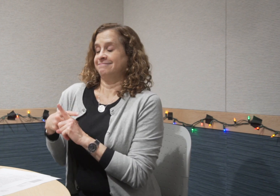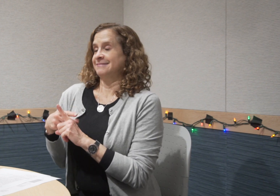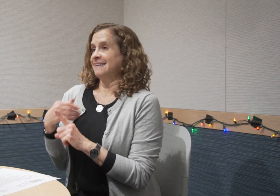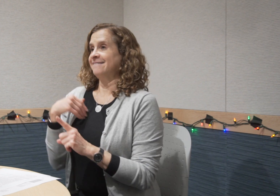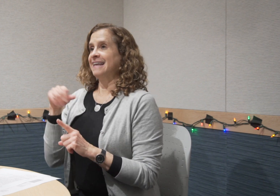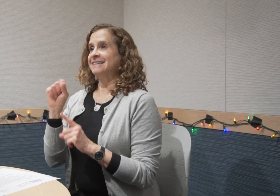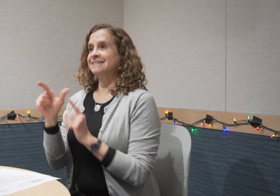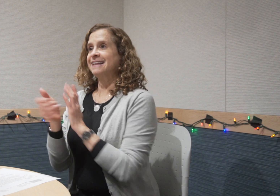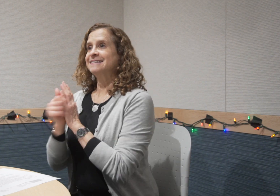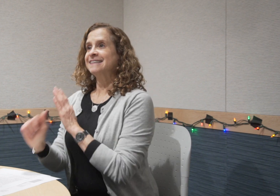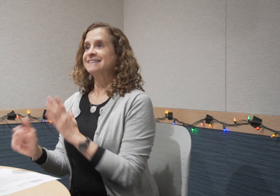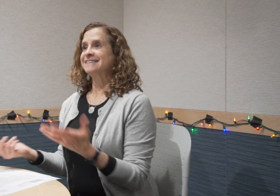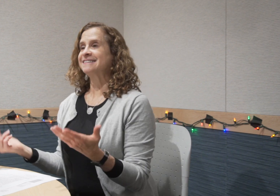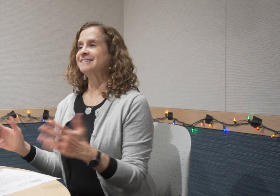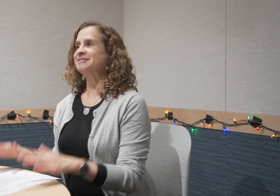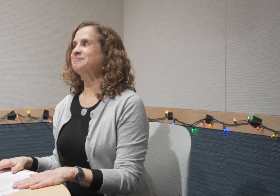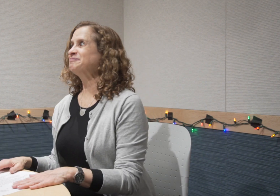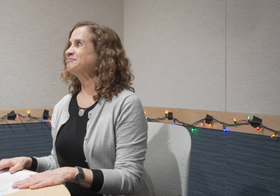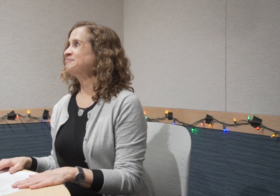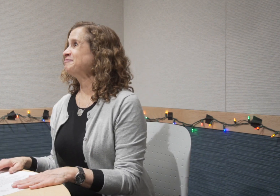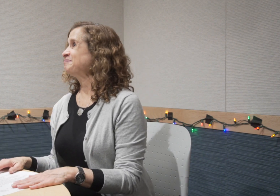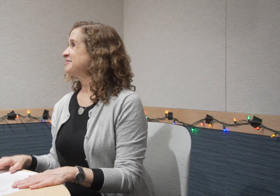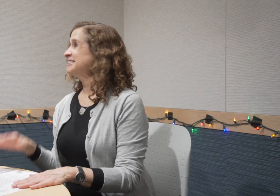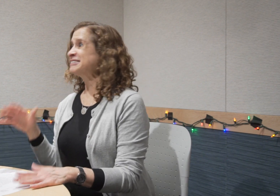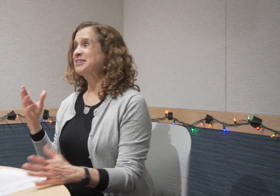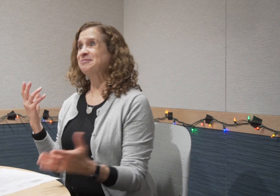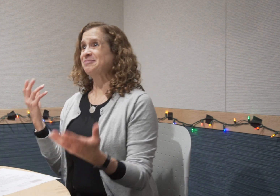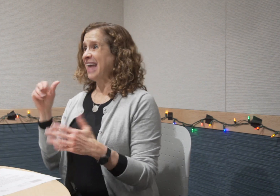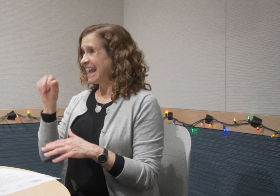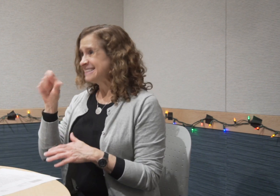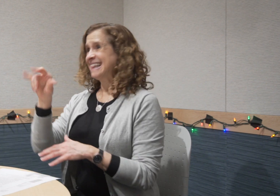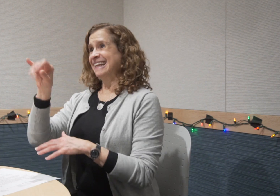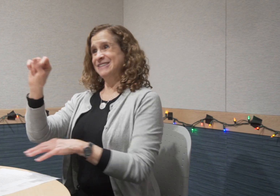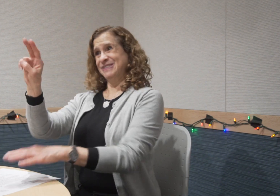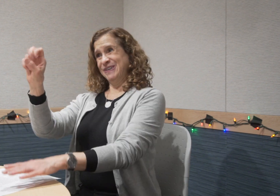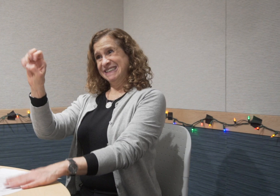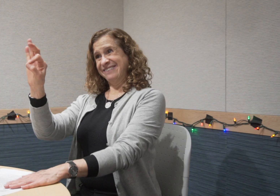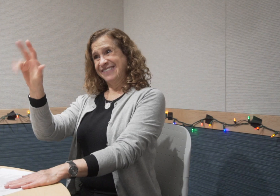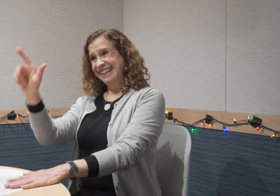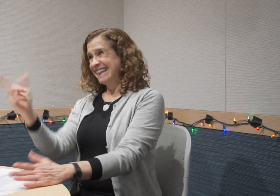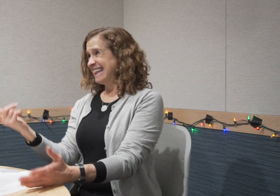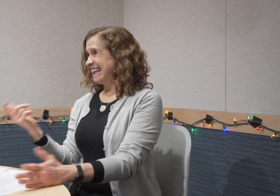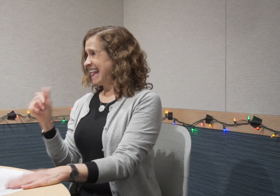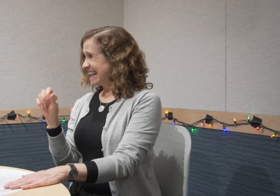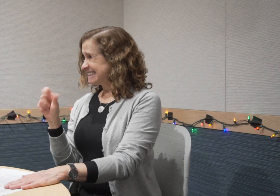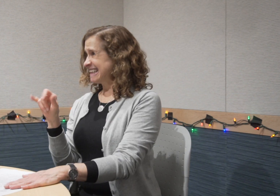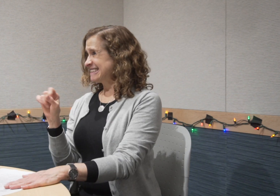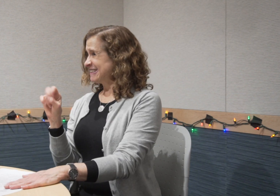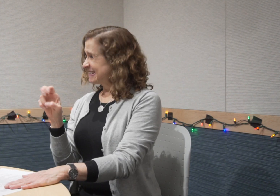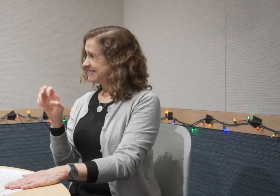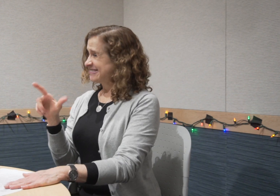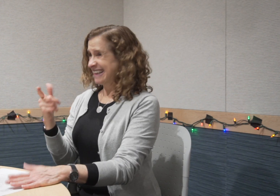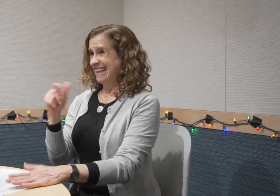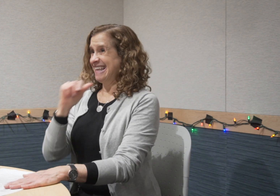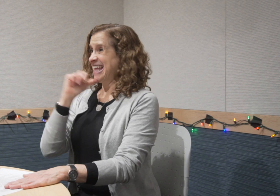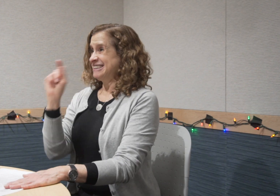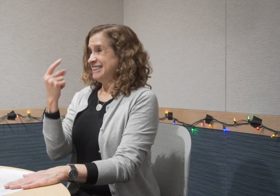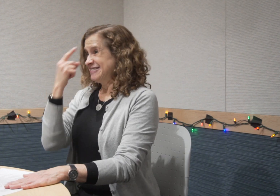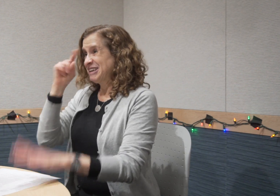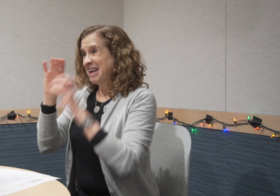a deaf person, they have the advantage of having another language under their belt. It's very useful. I think ASL is incredibly useful.